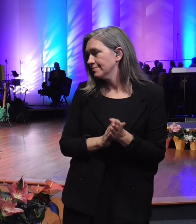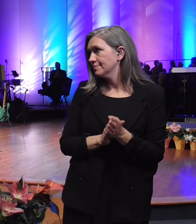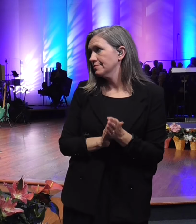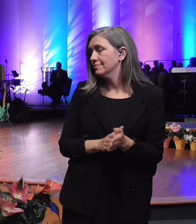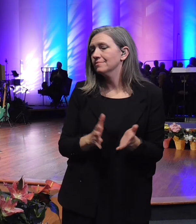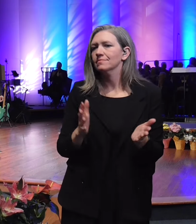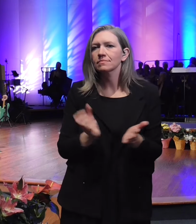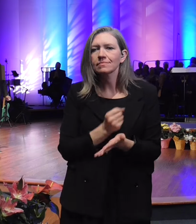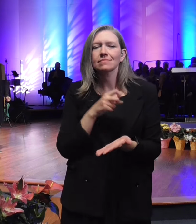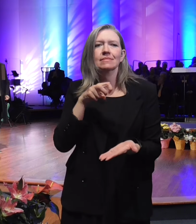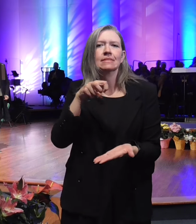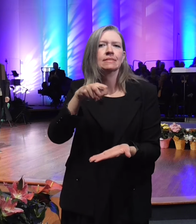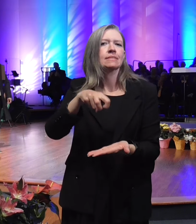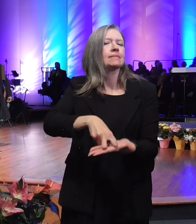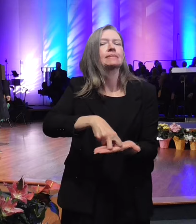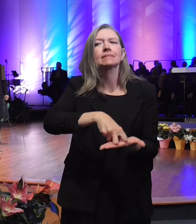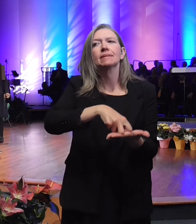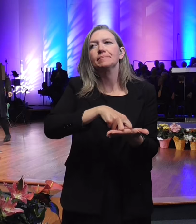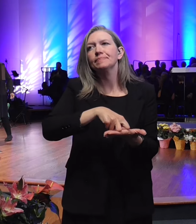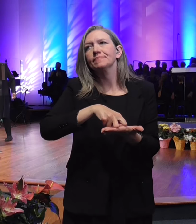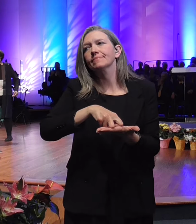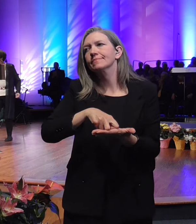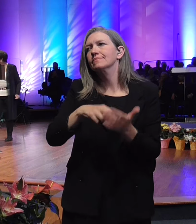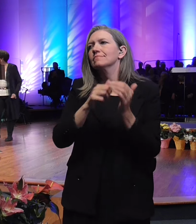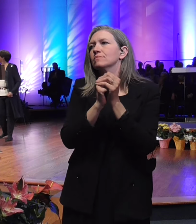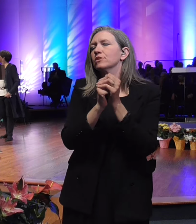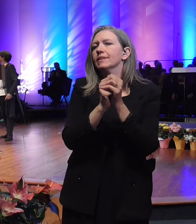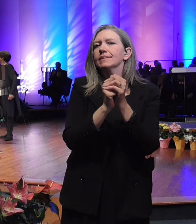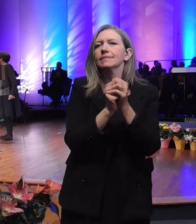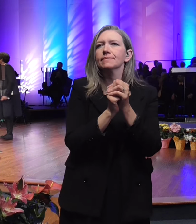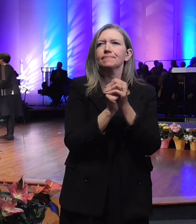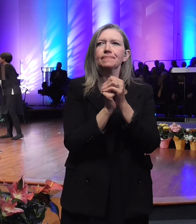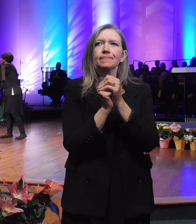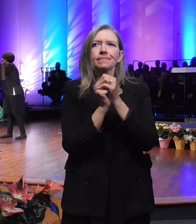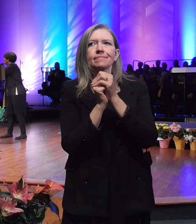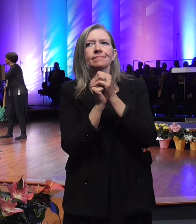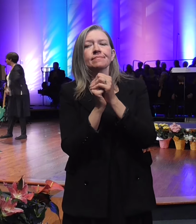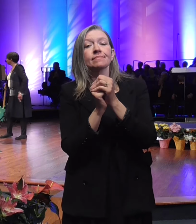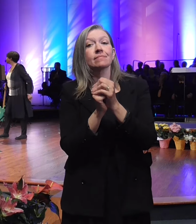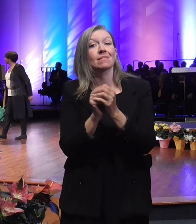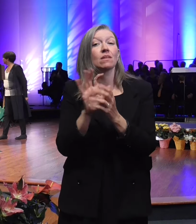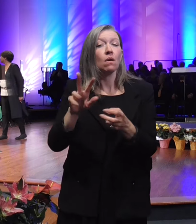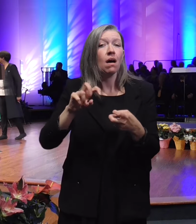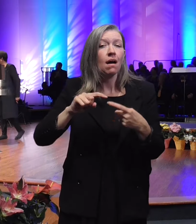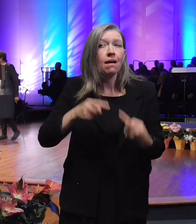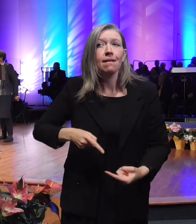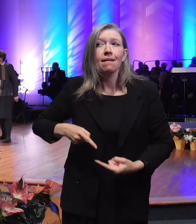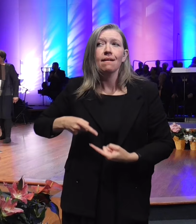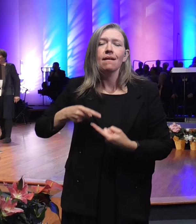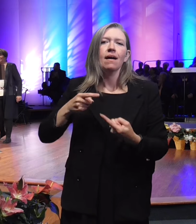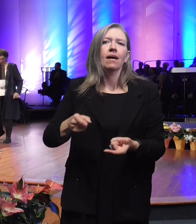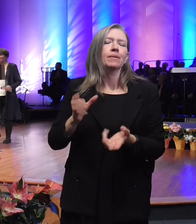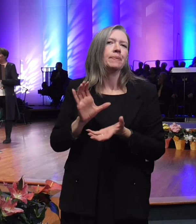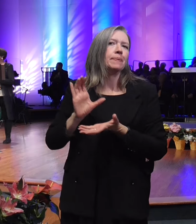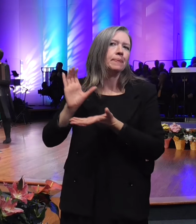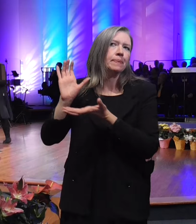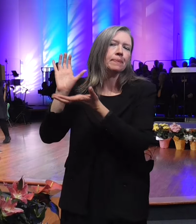Get on your knees, pray, hand it over.